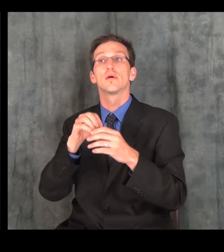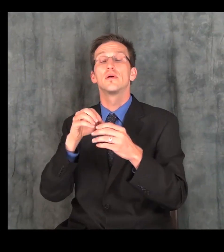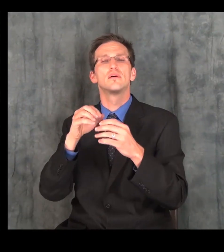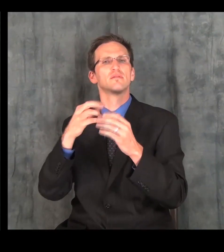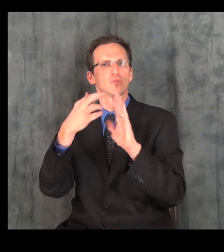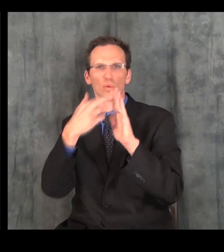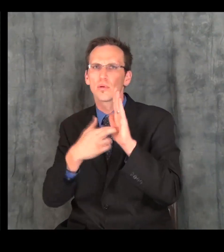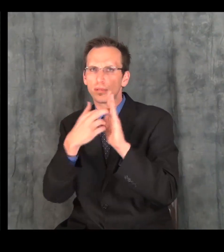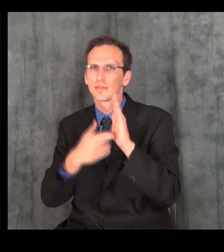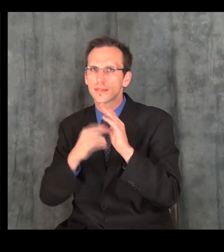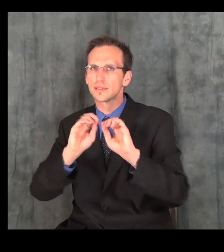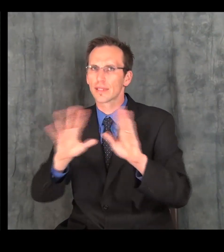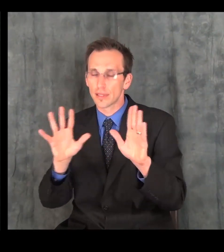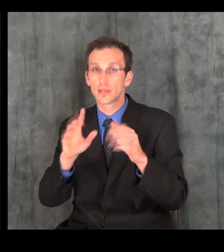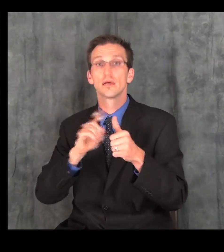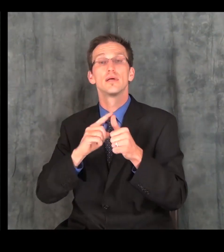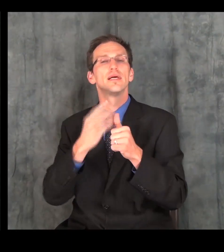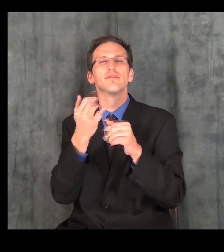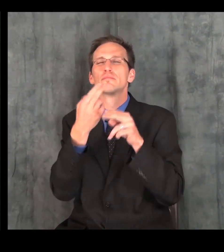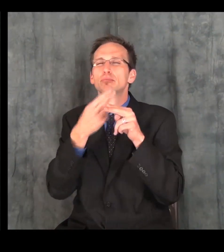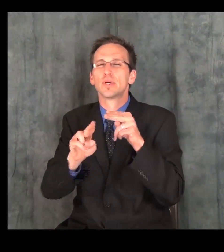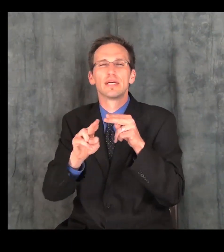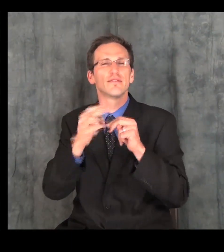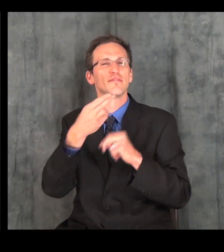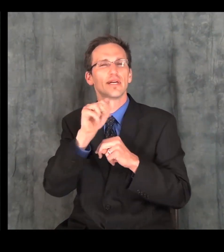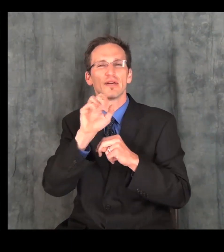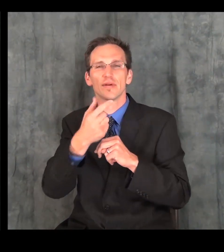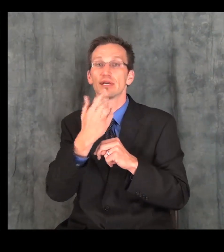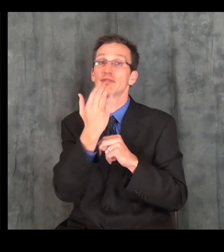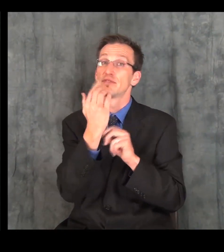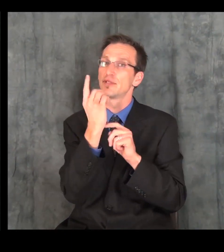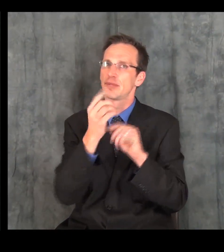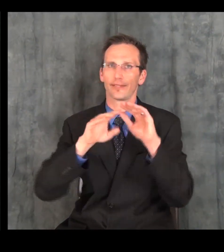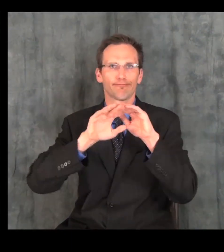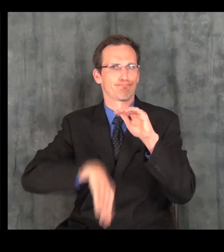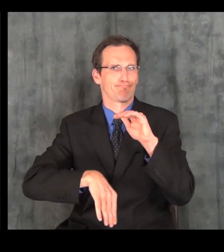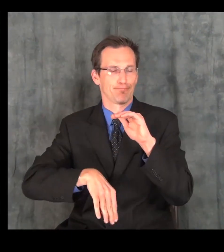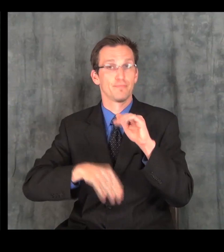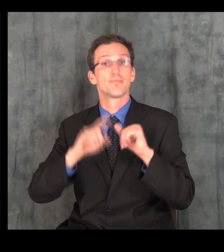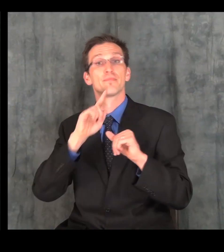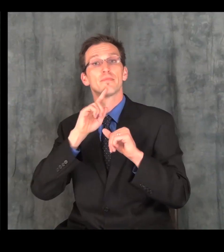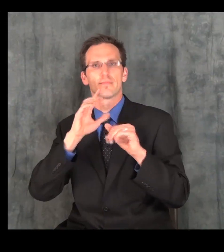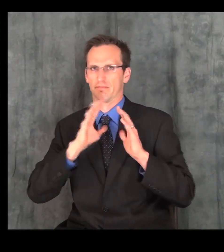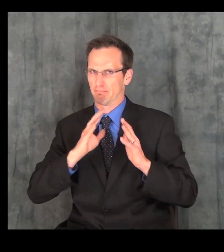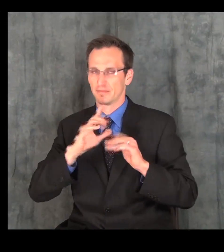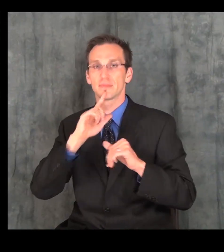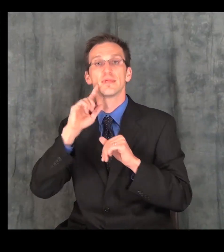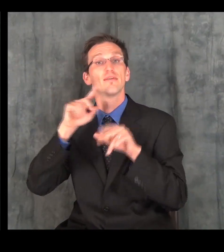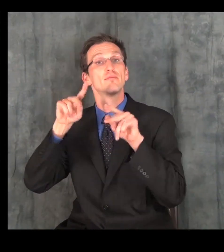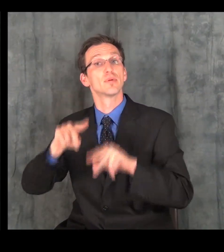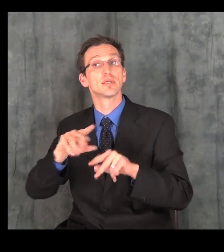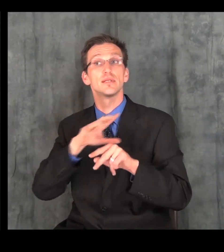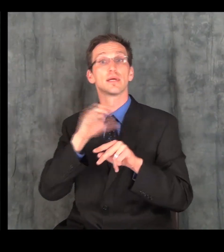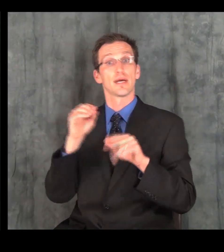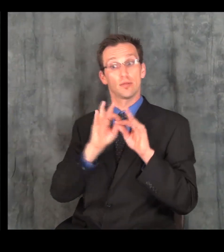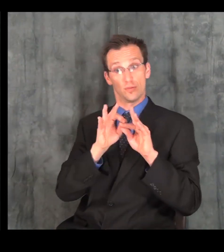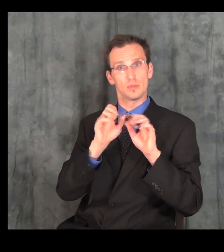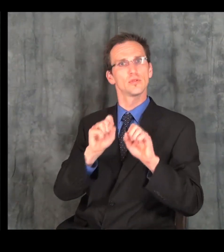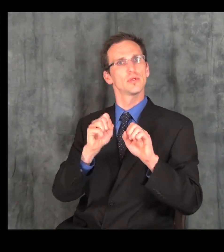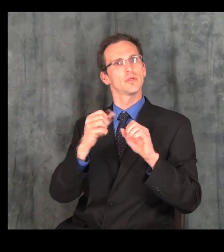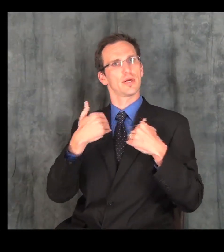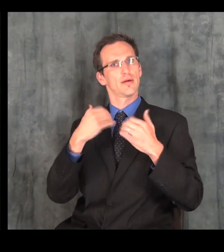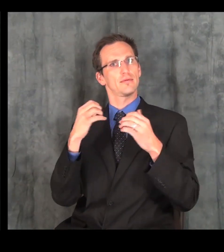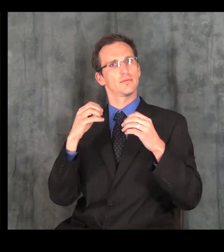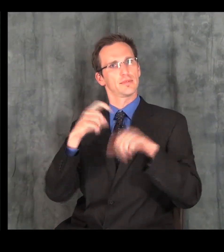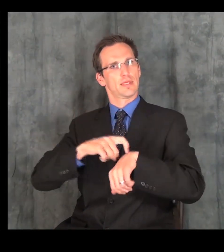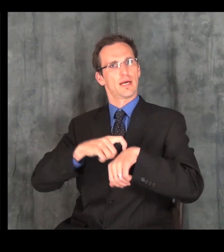minutes, so very brief hearings. That the deaf person and the interpreter should have an opportunity to brief beforehand, to meet each other through